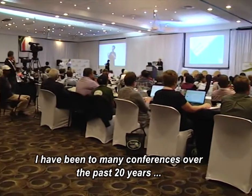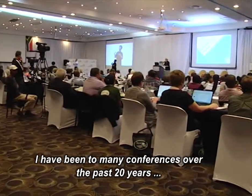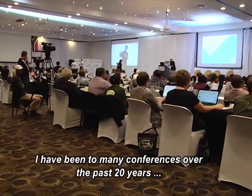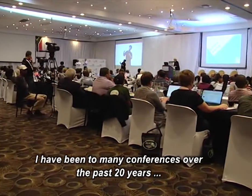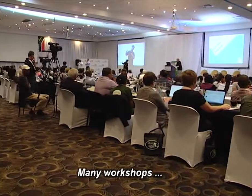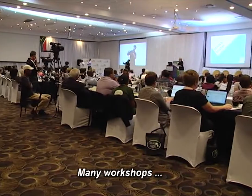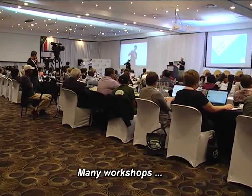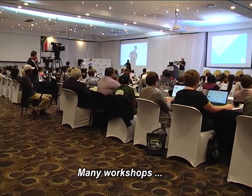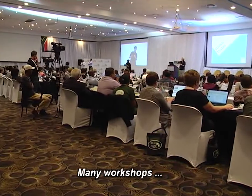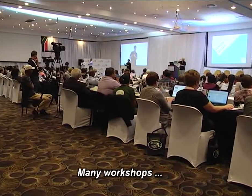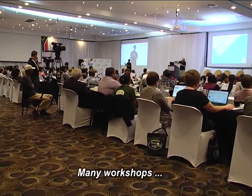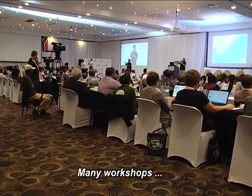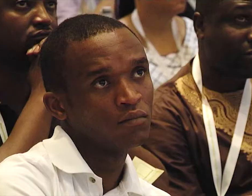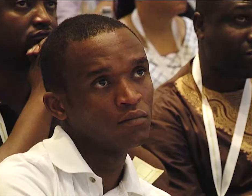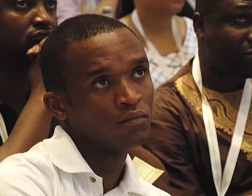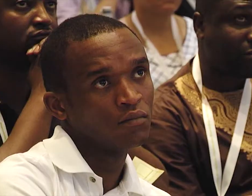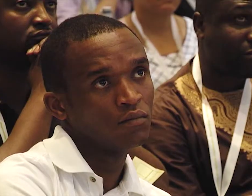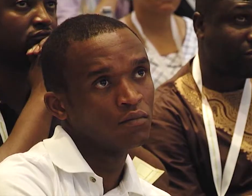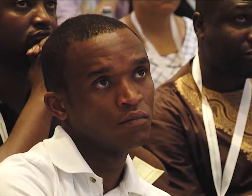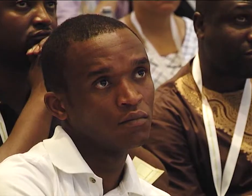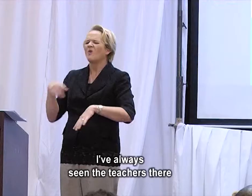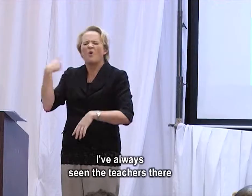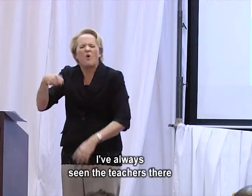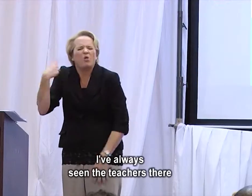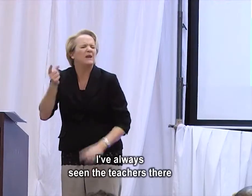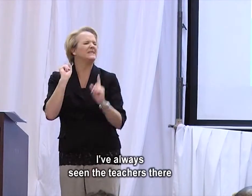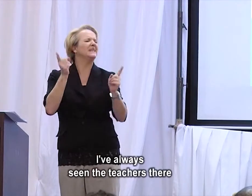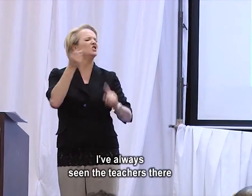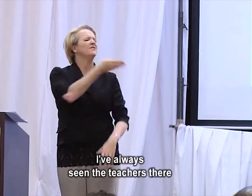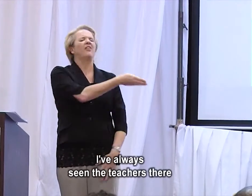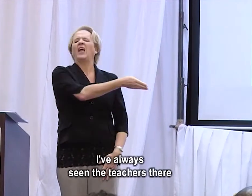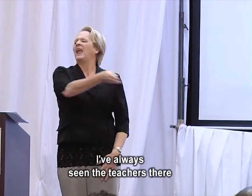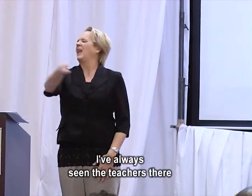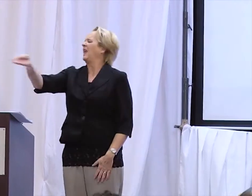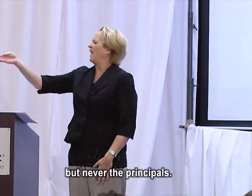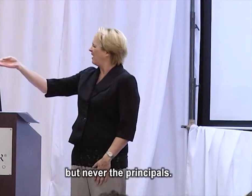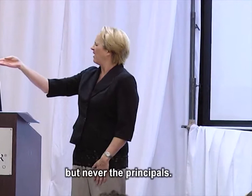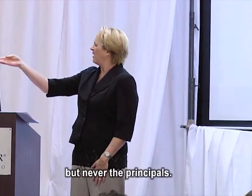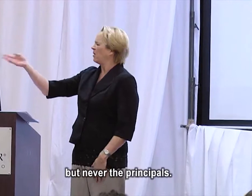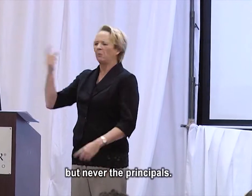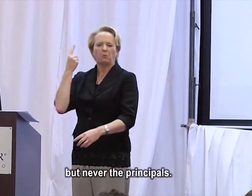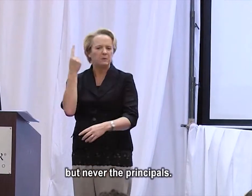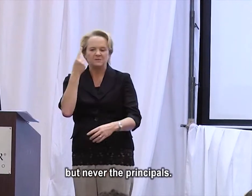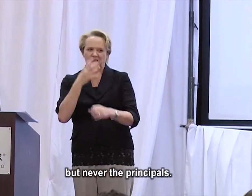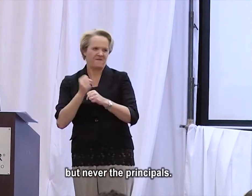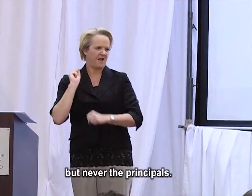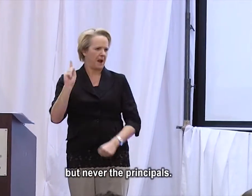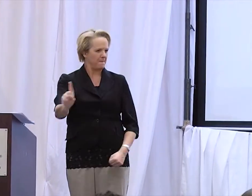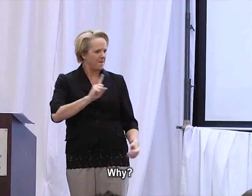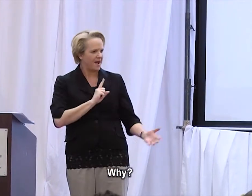been to many conferences over the past 20 years, many workshops. I've always seen the teachers there, but never the principals.